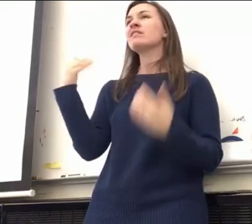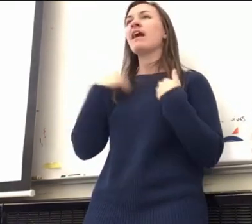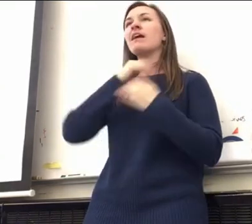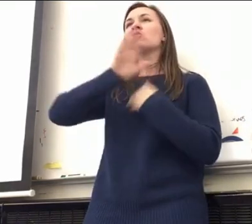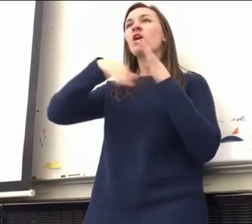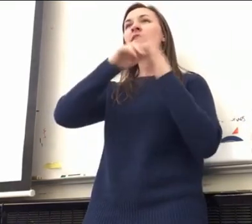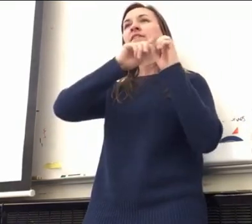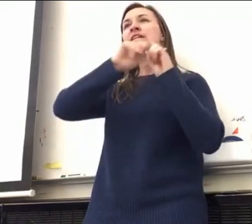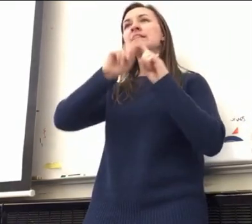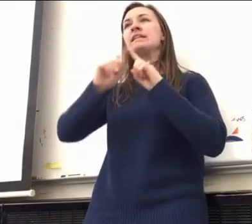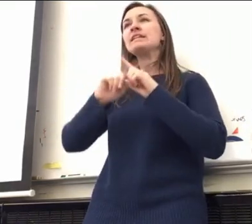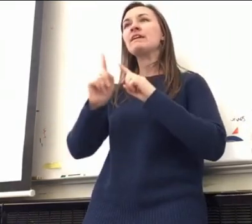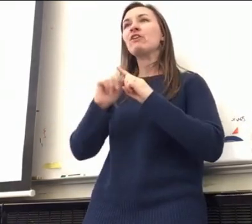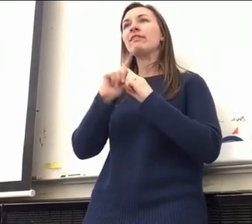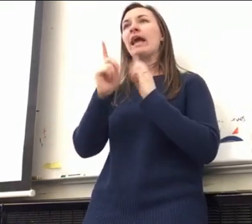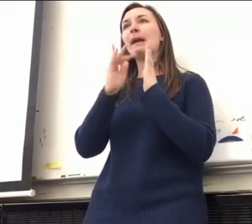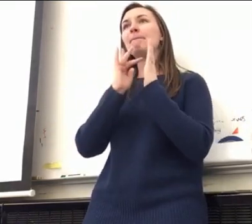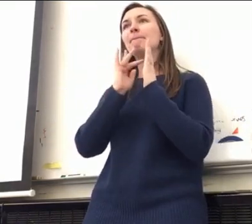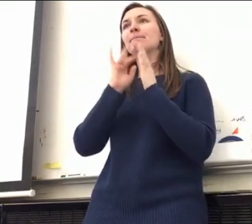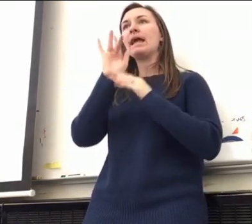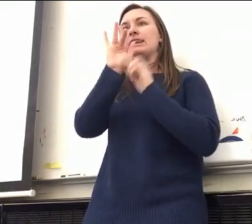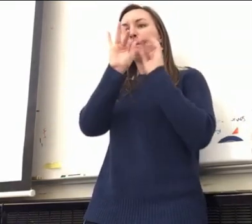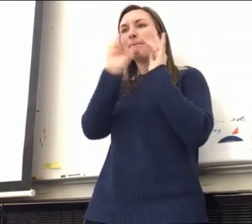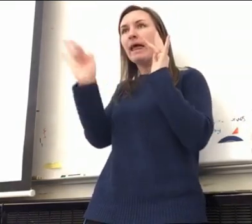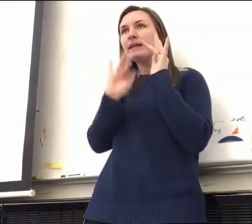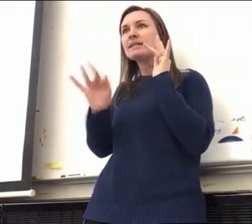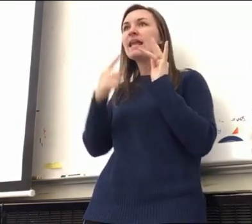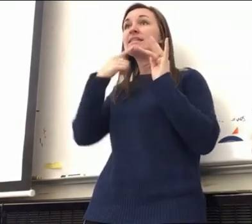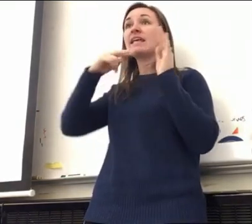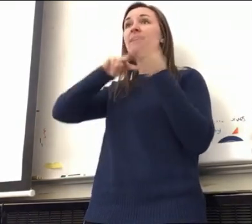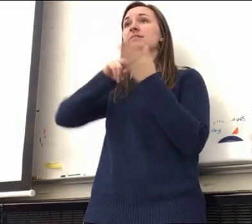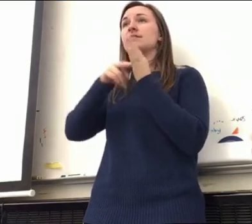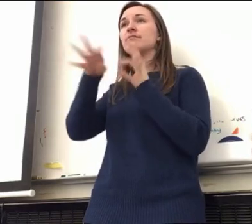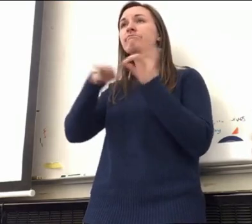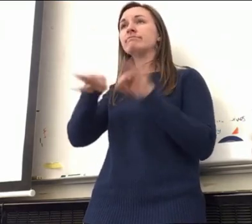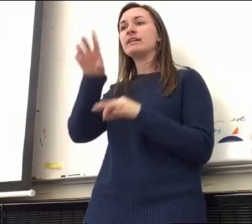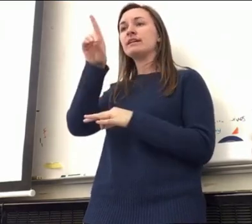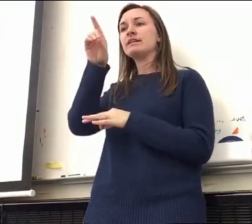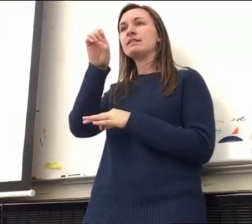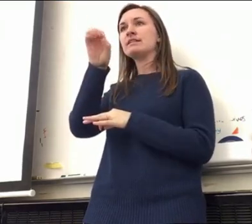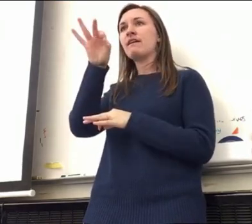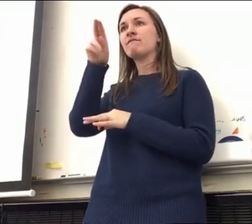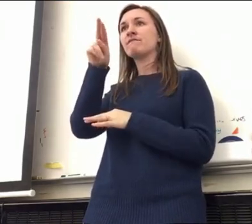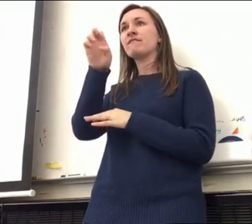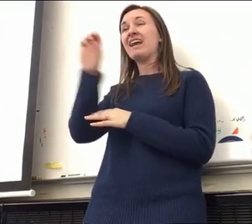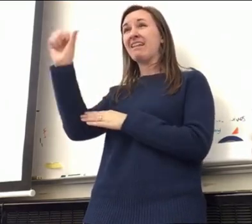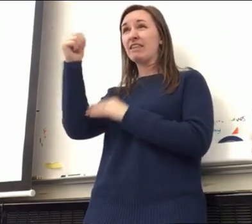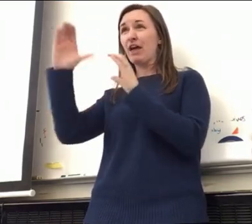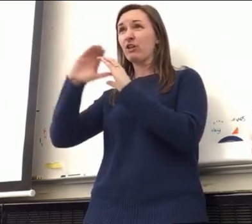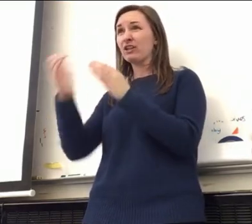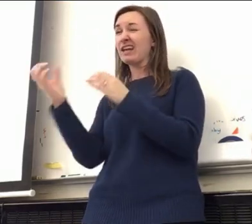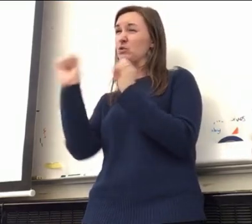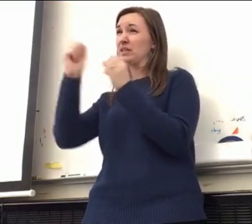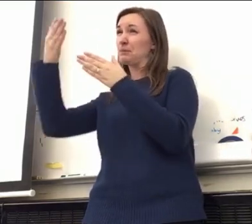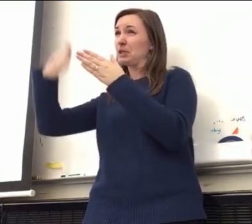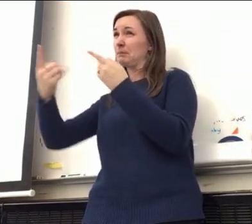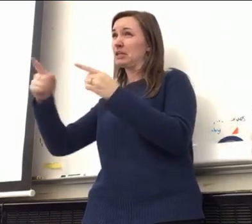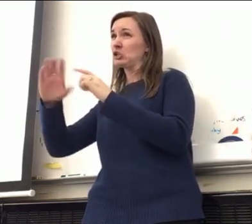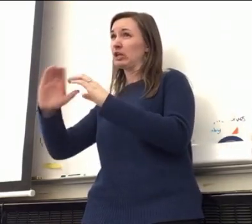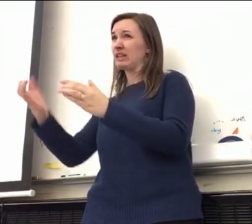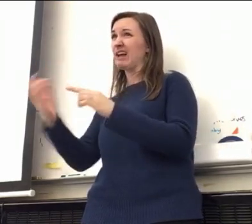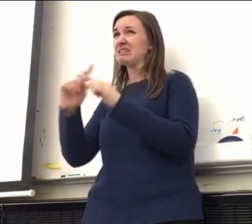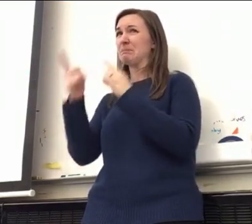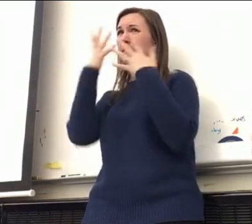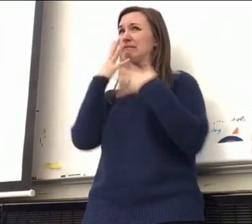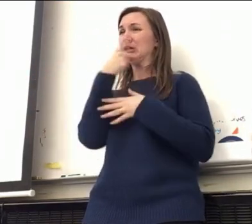these different blanks that say define. The other class was able to complete these, but unfortunately you guys are behind. So instead,